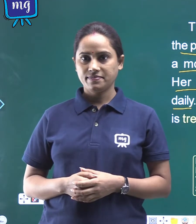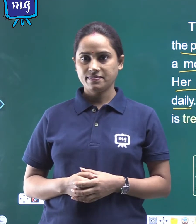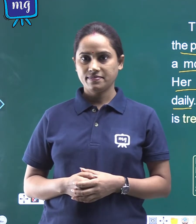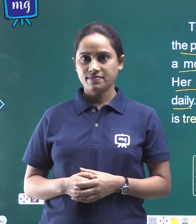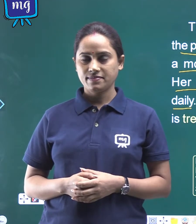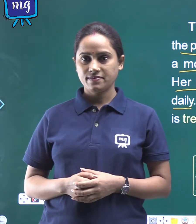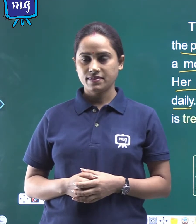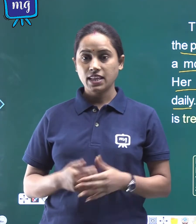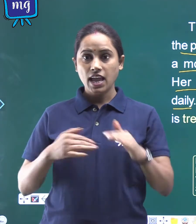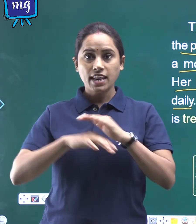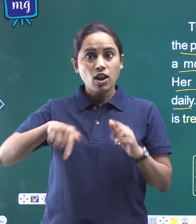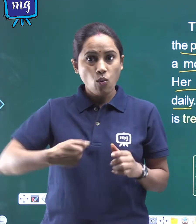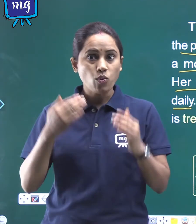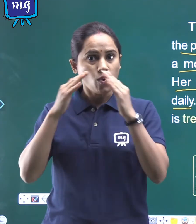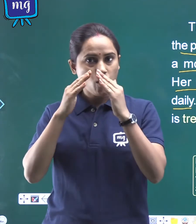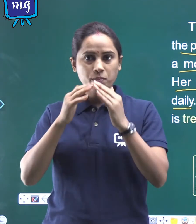In her own home,